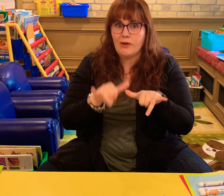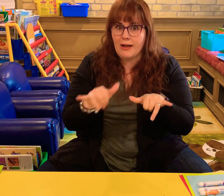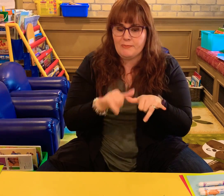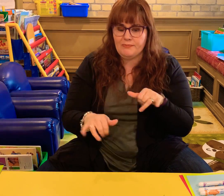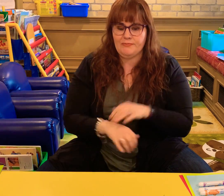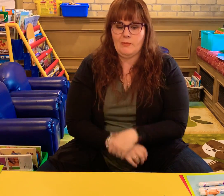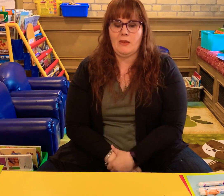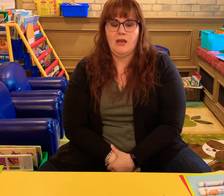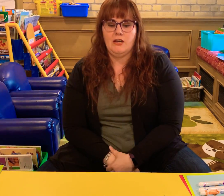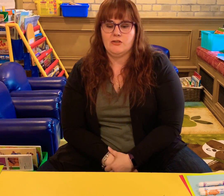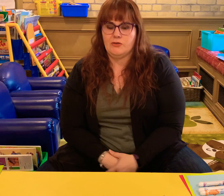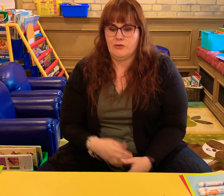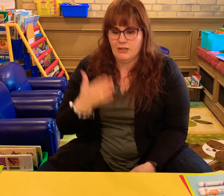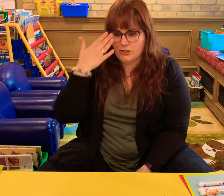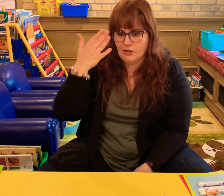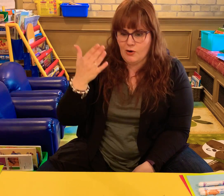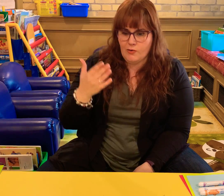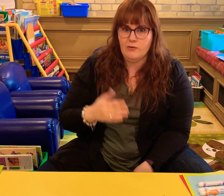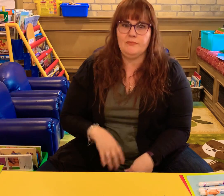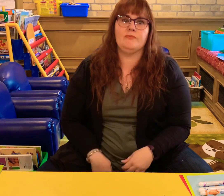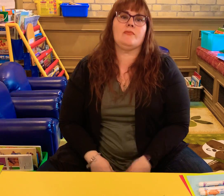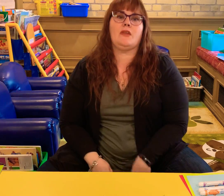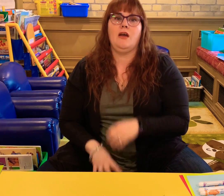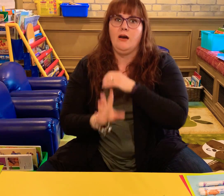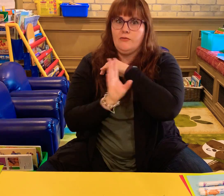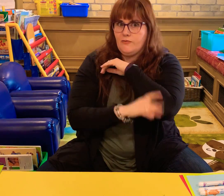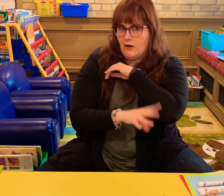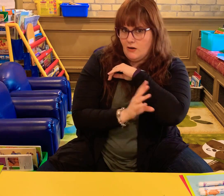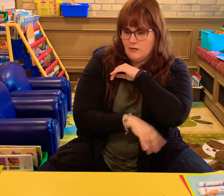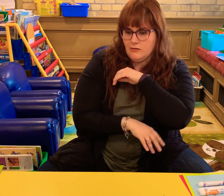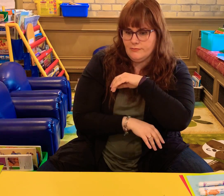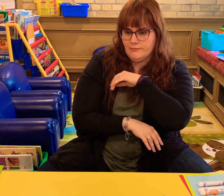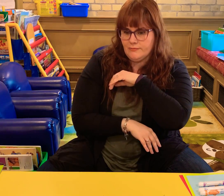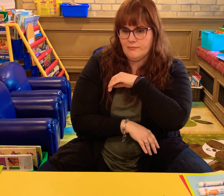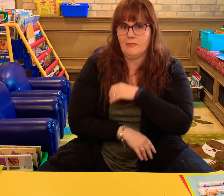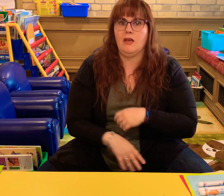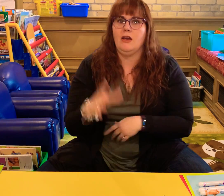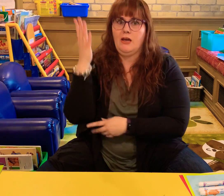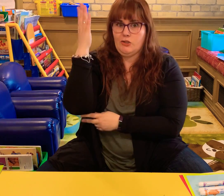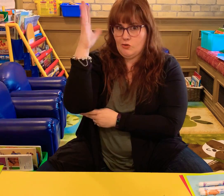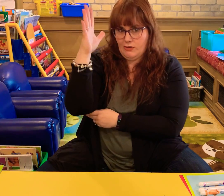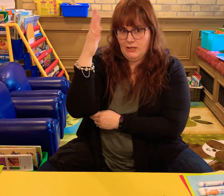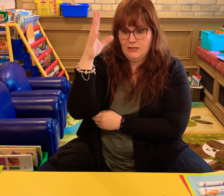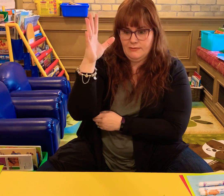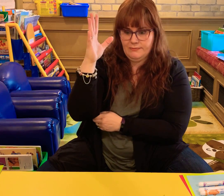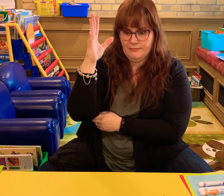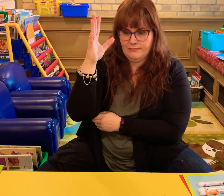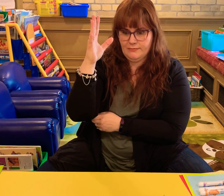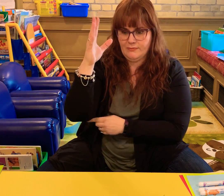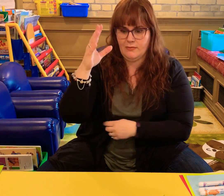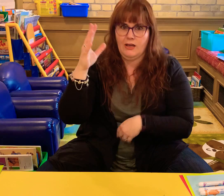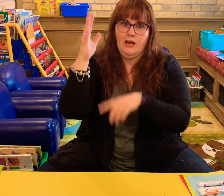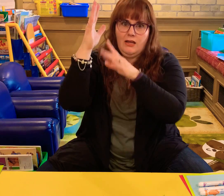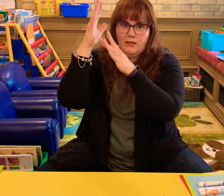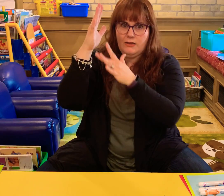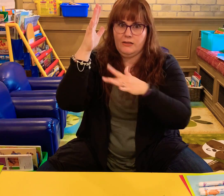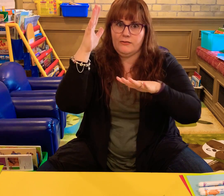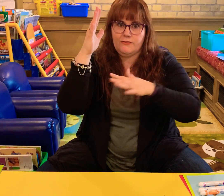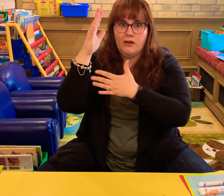rhyme. So you need to know, fall, tree, leaves falling